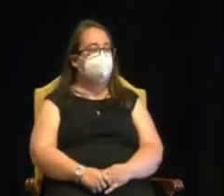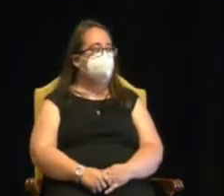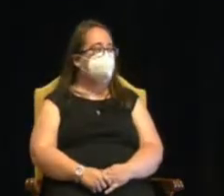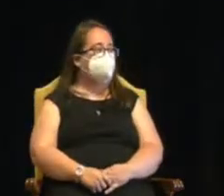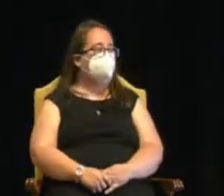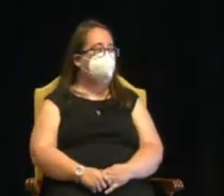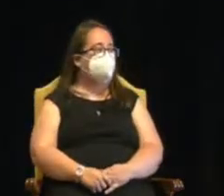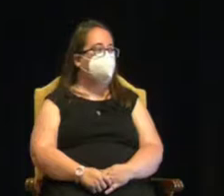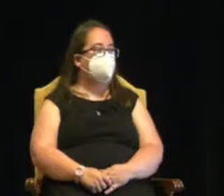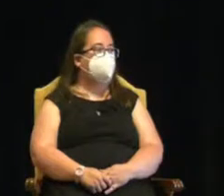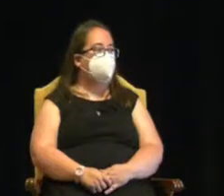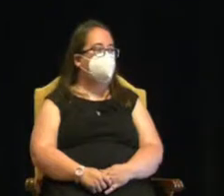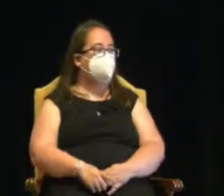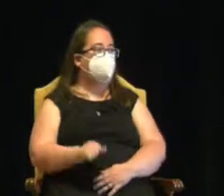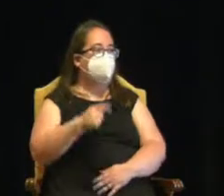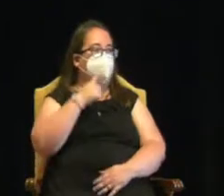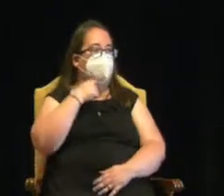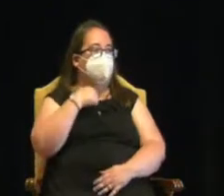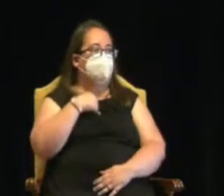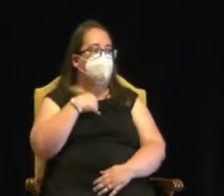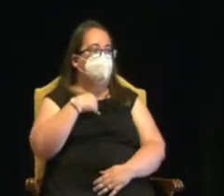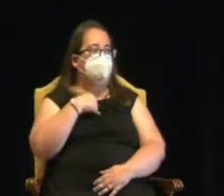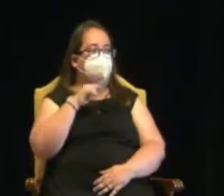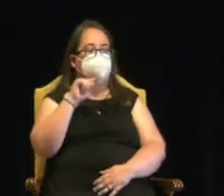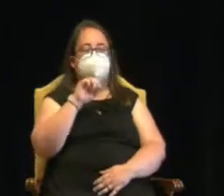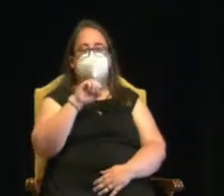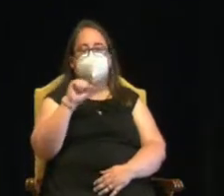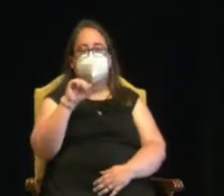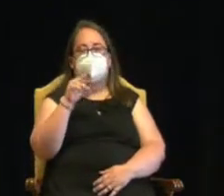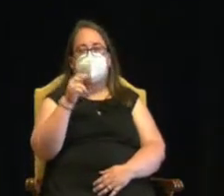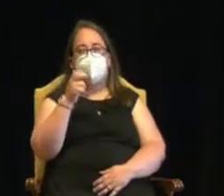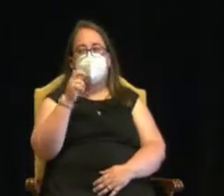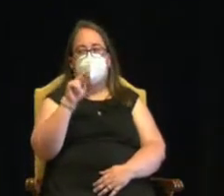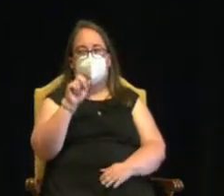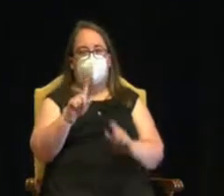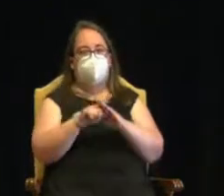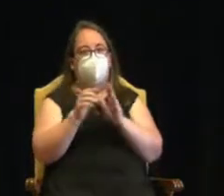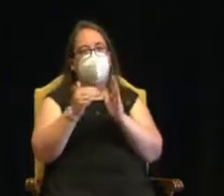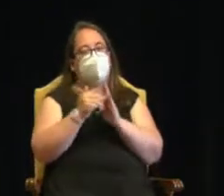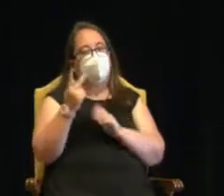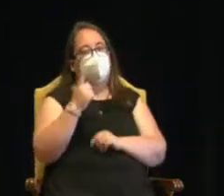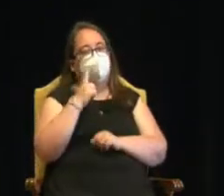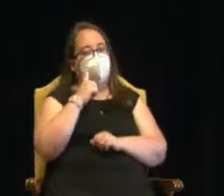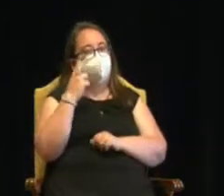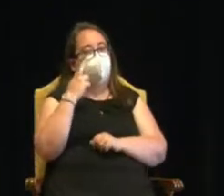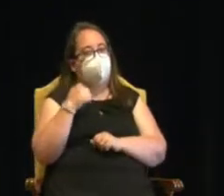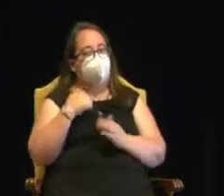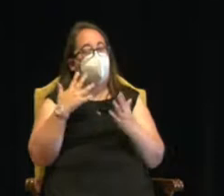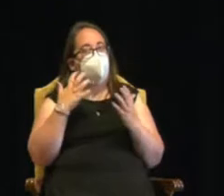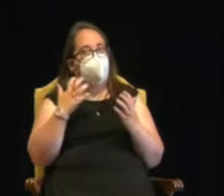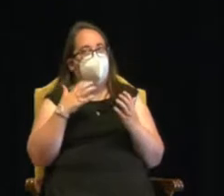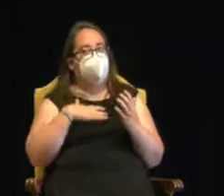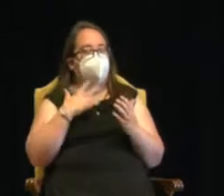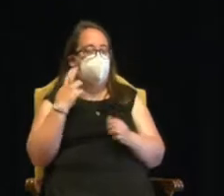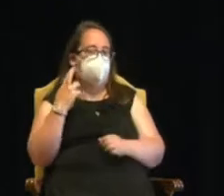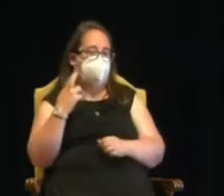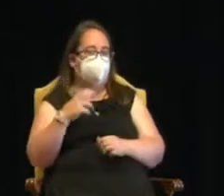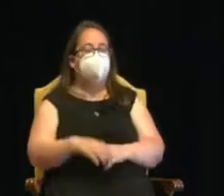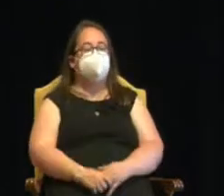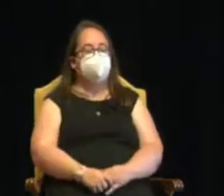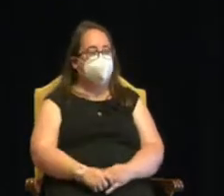Can you please tell me that Tess Monahan is coming back? Because she and I are like best friends. Okay. I want her as my best friend. And